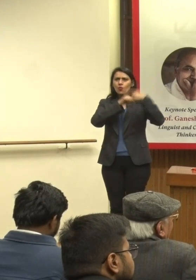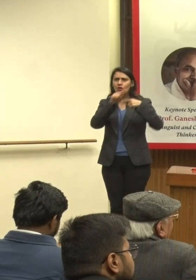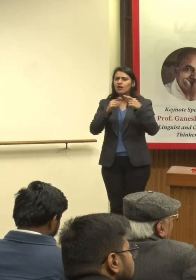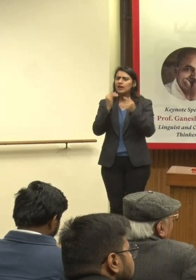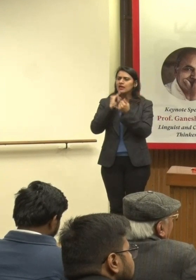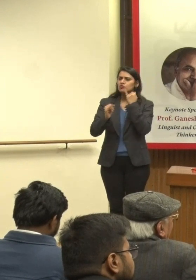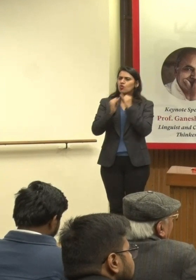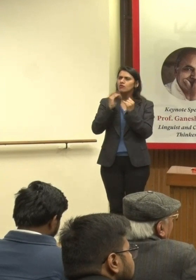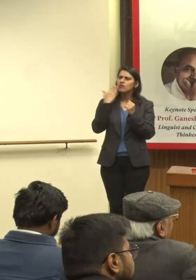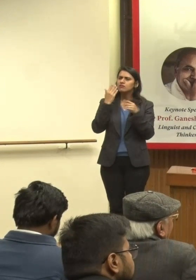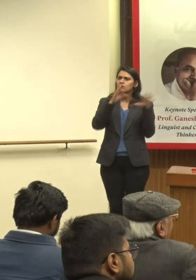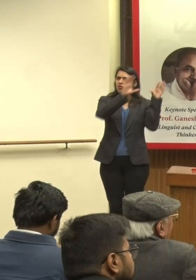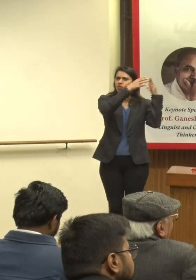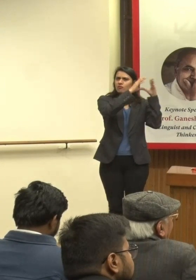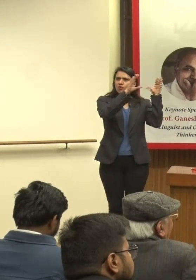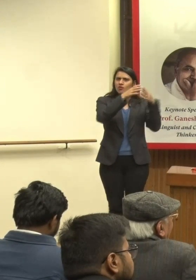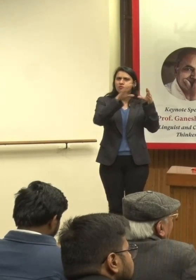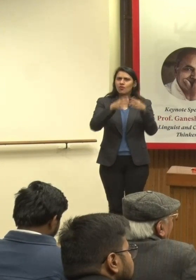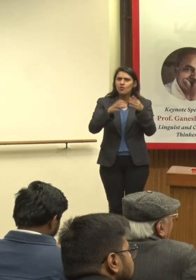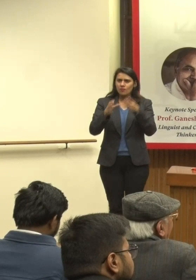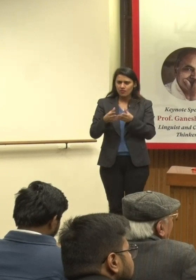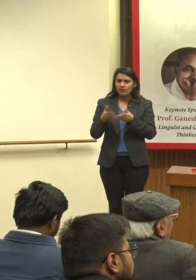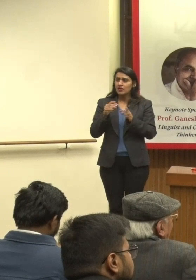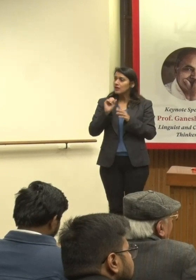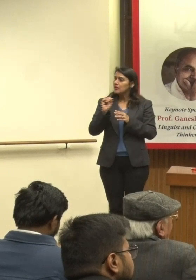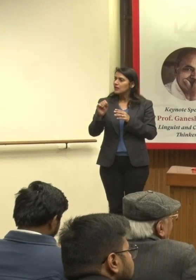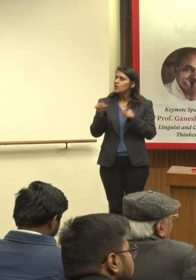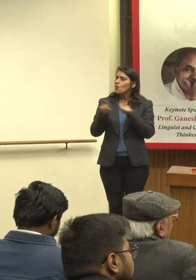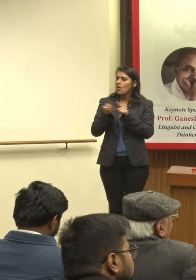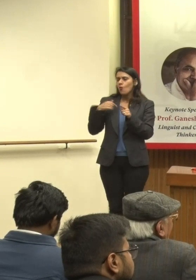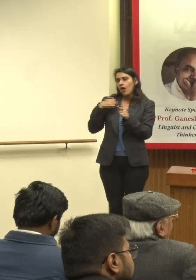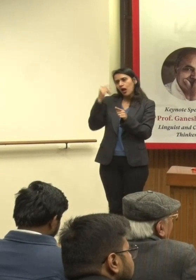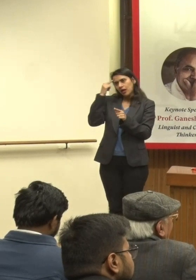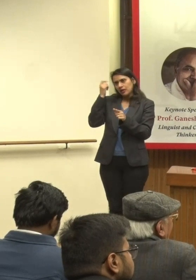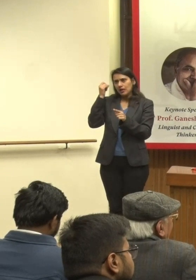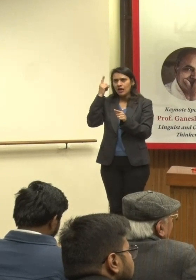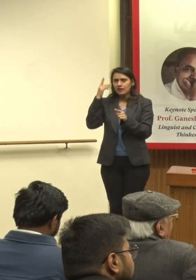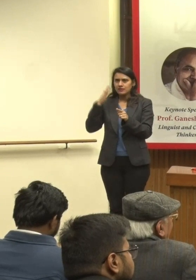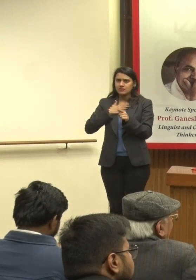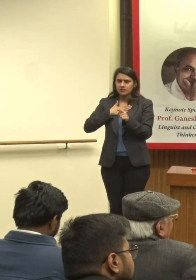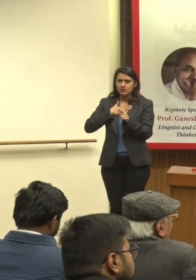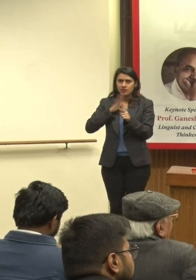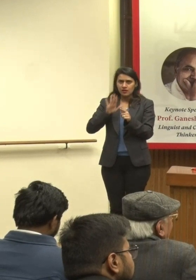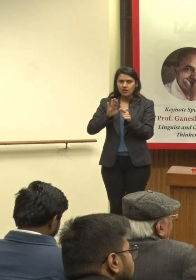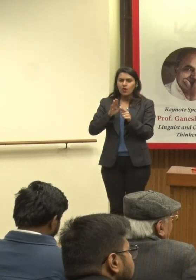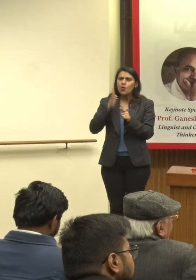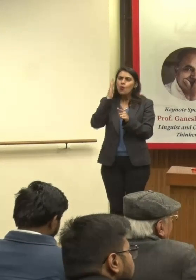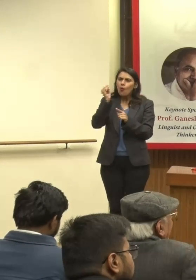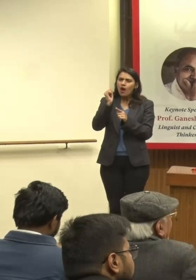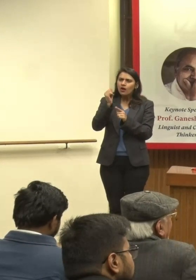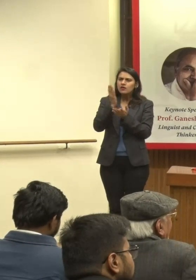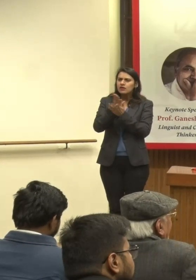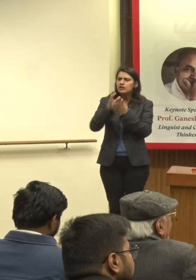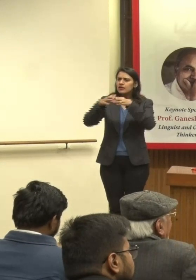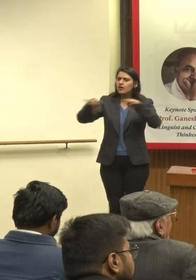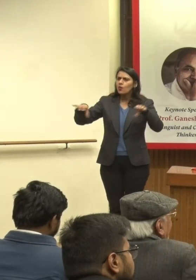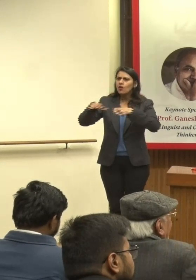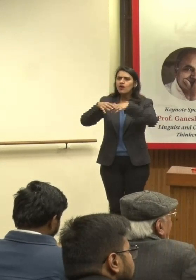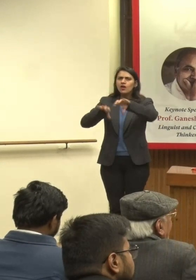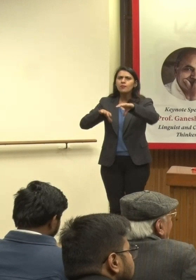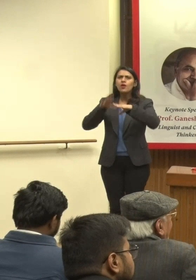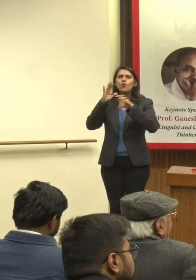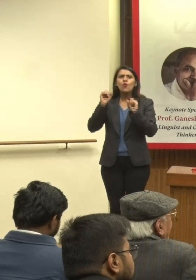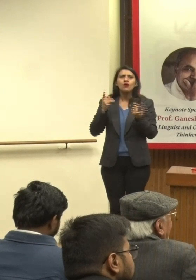prehistoric times. We understand why that distribution happened. One did